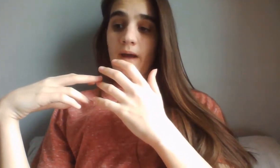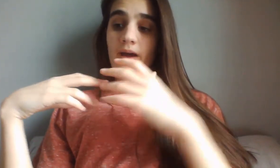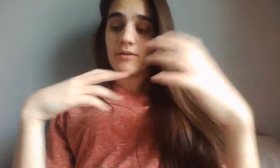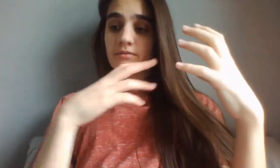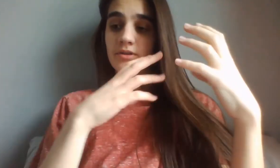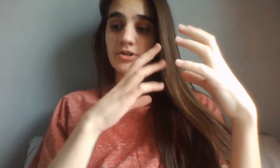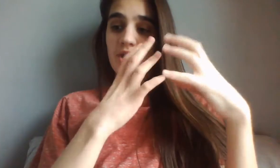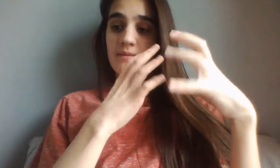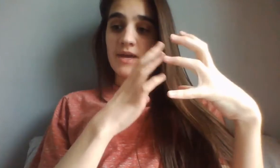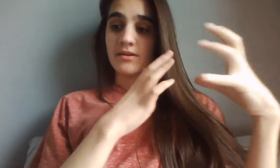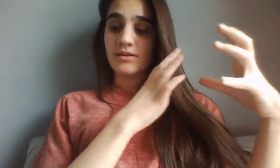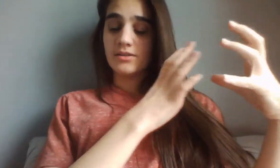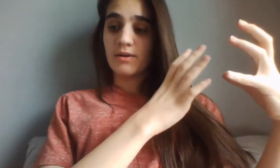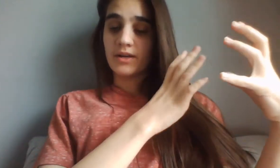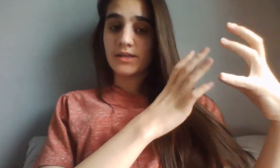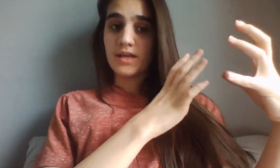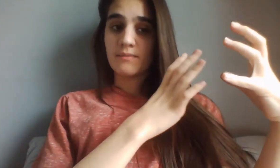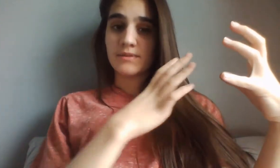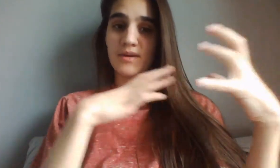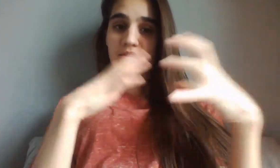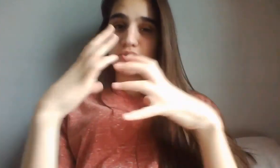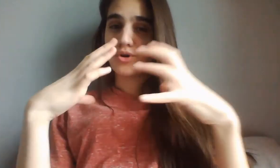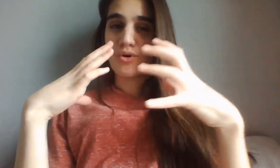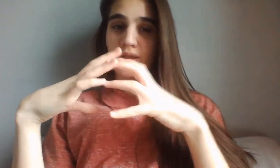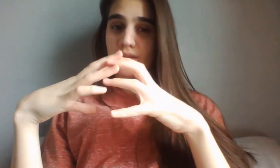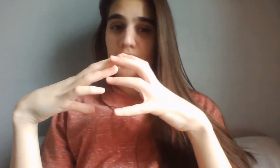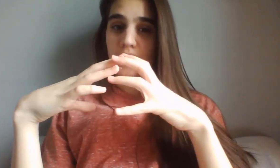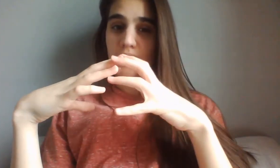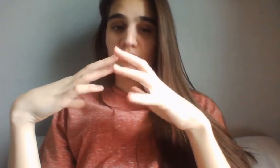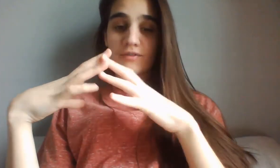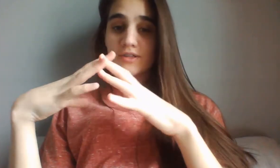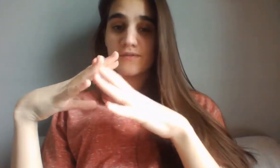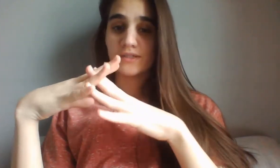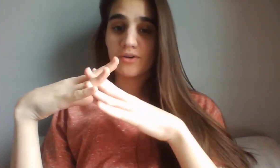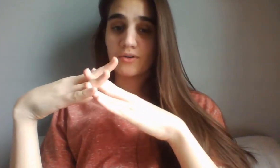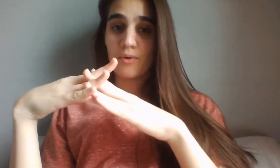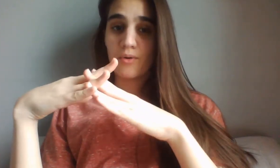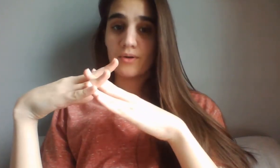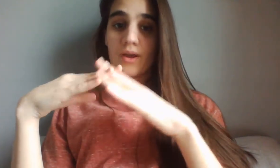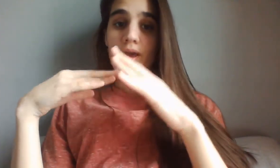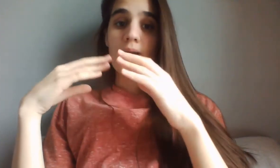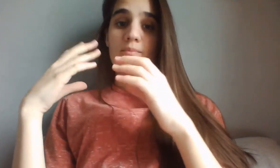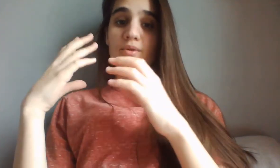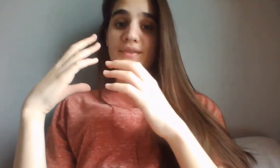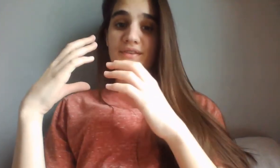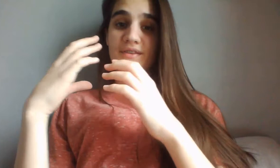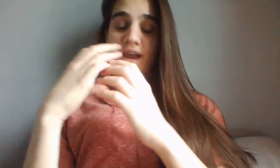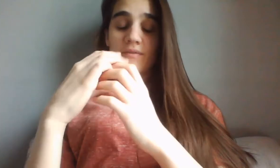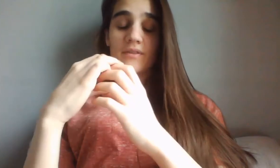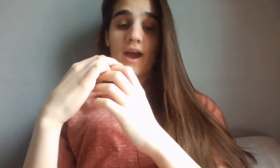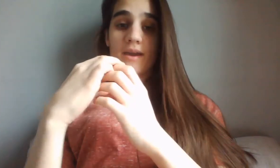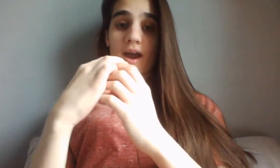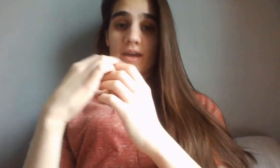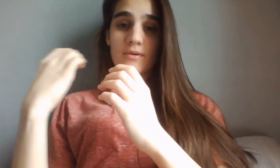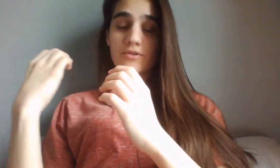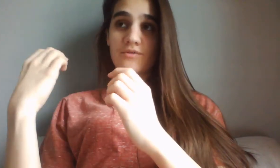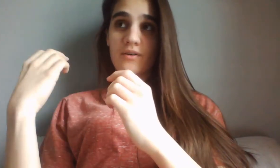Anna and Jamie and Bonnie and Tim to be talking. The relevance of it's not important, but to have that high emotion